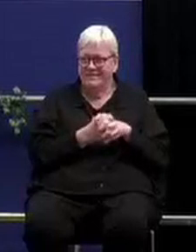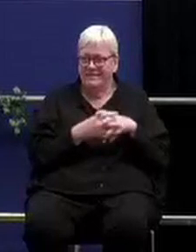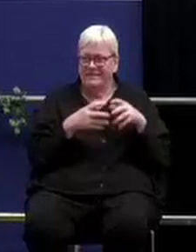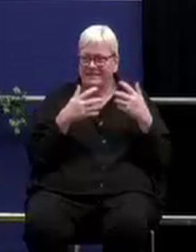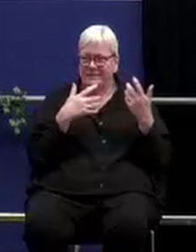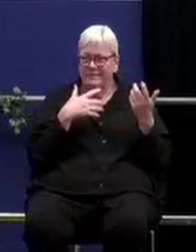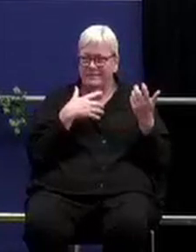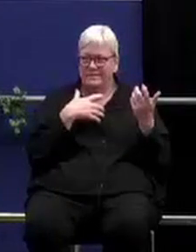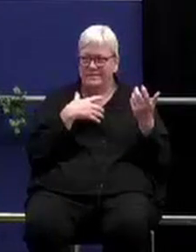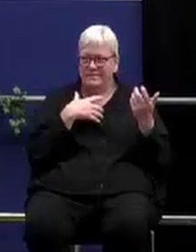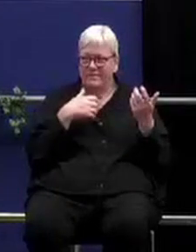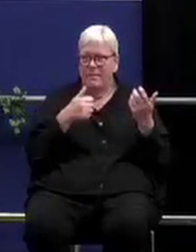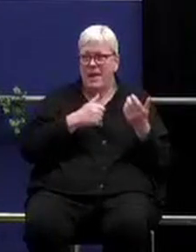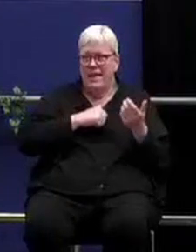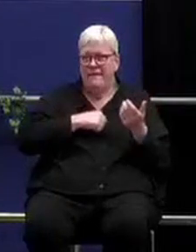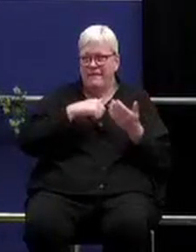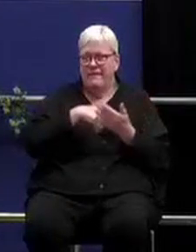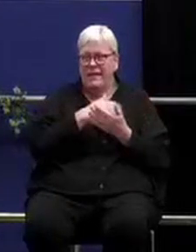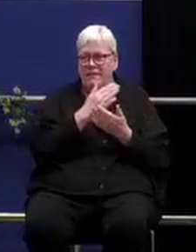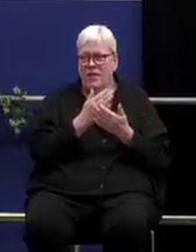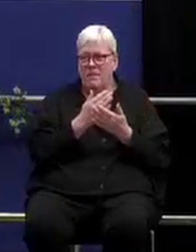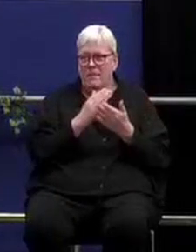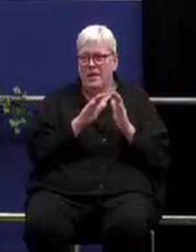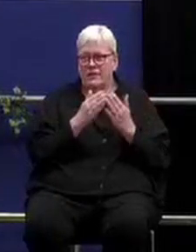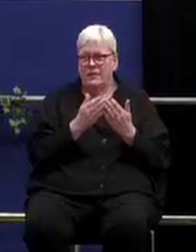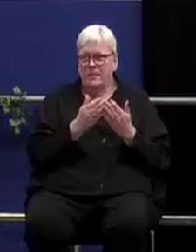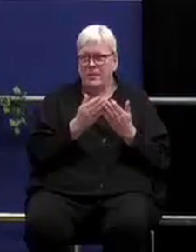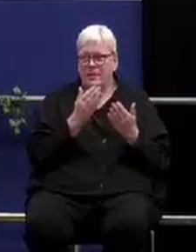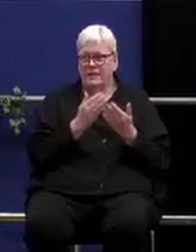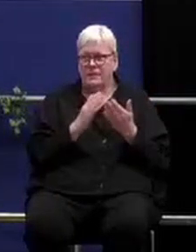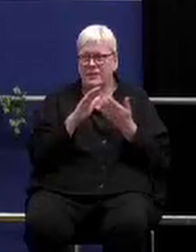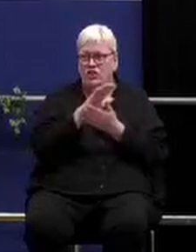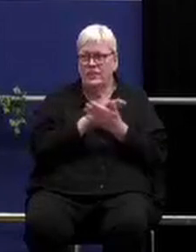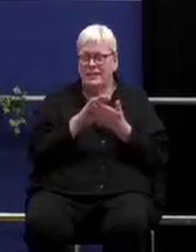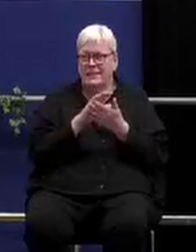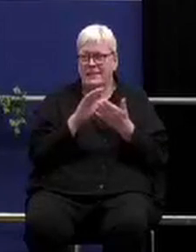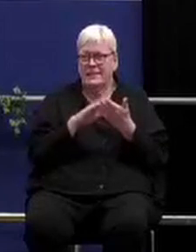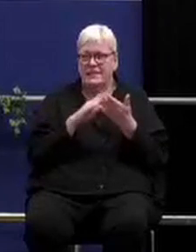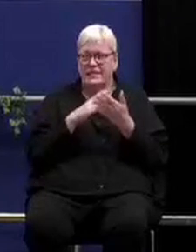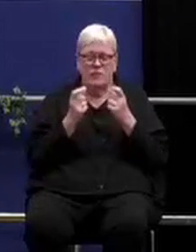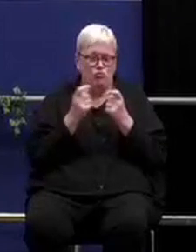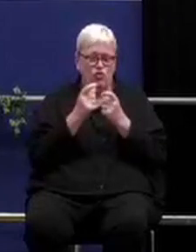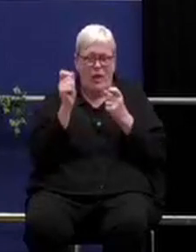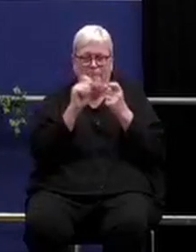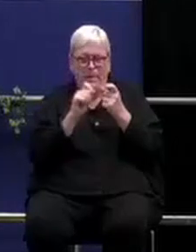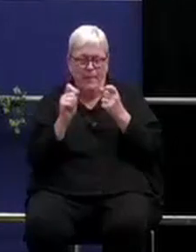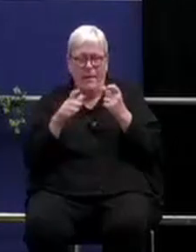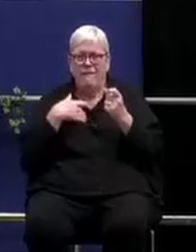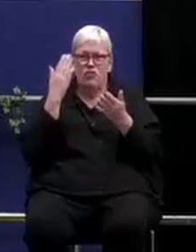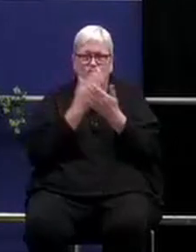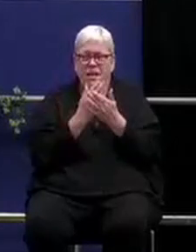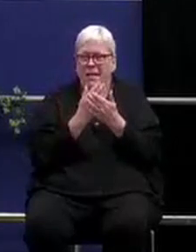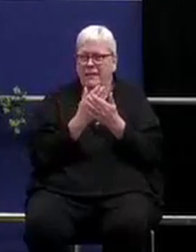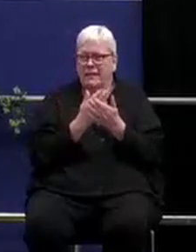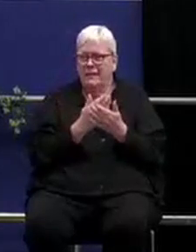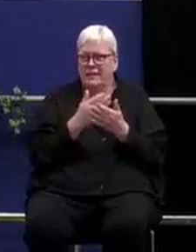I think my favourite parts of the book are actually when she's prescribing things to people, because it feels so real, and that, you know, actually that